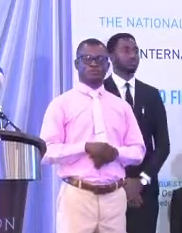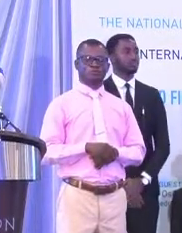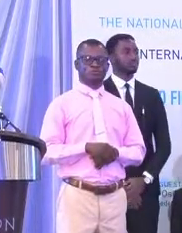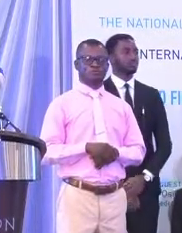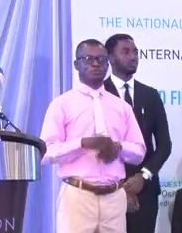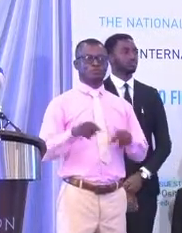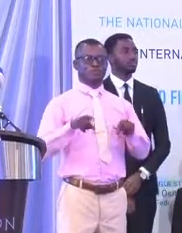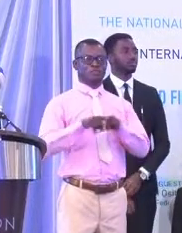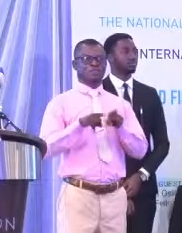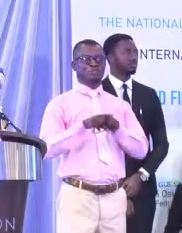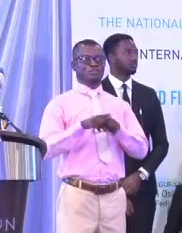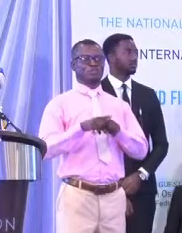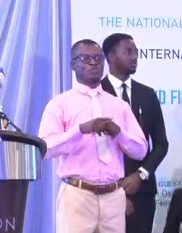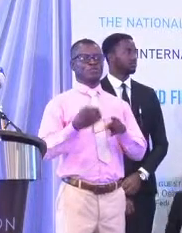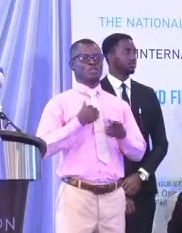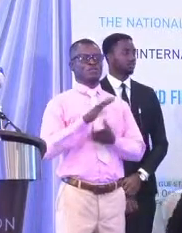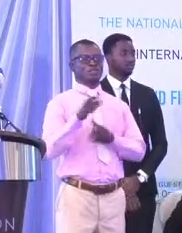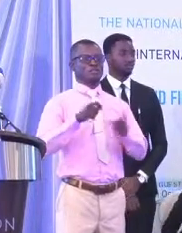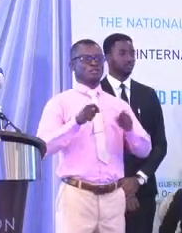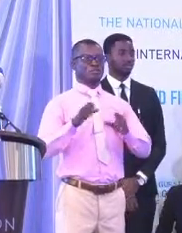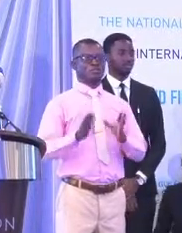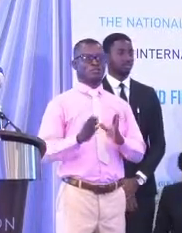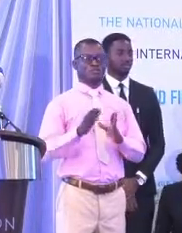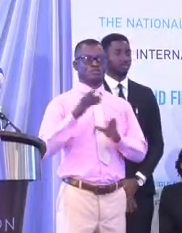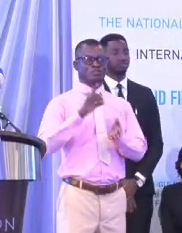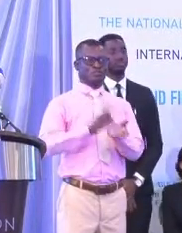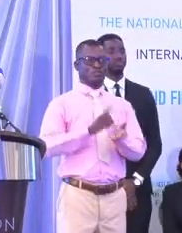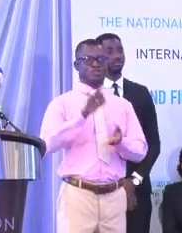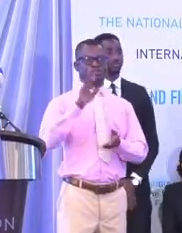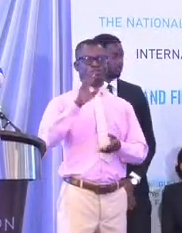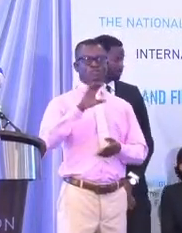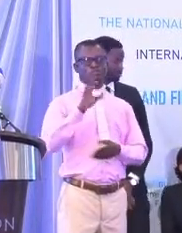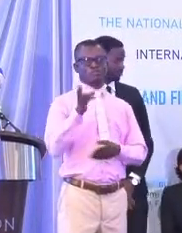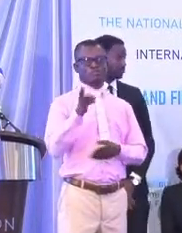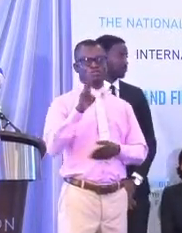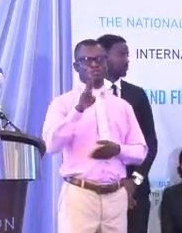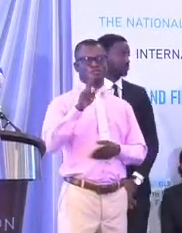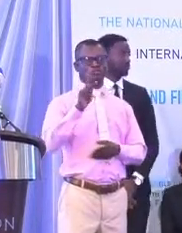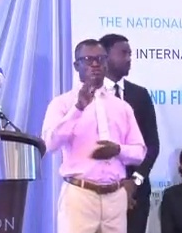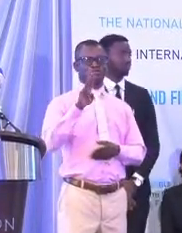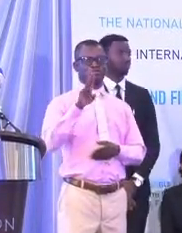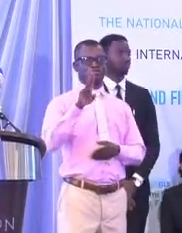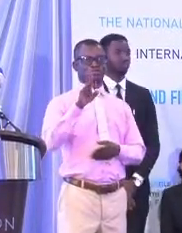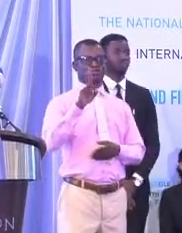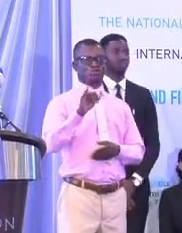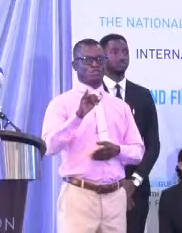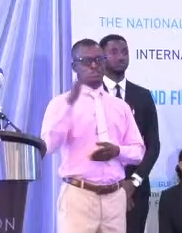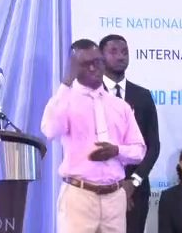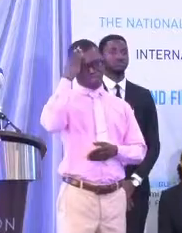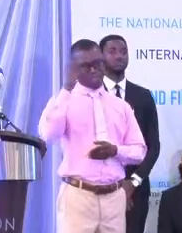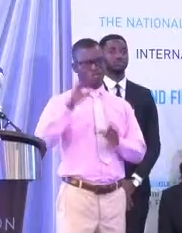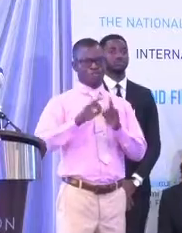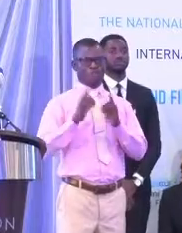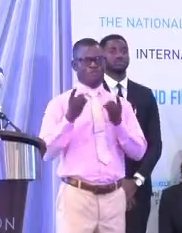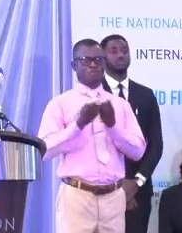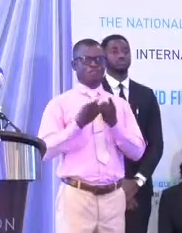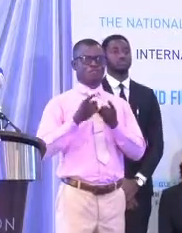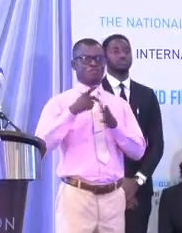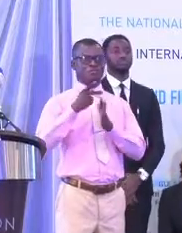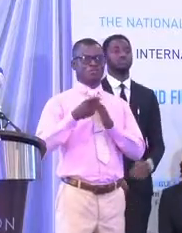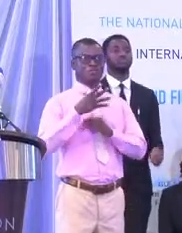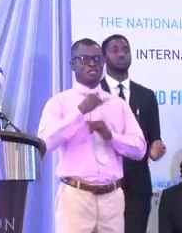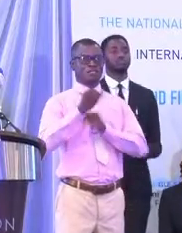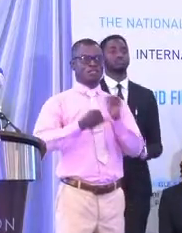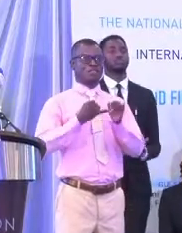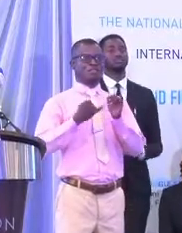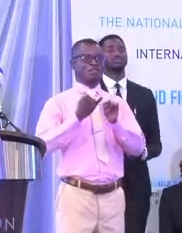Let's also have their coordinators, Dr. Chukwudi Victor Odeme. He is head of department, Public and International